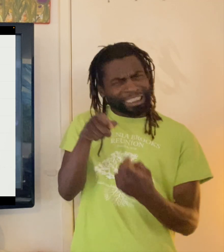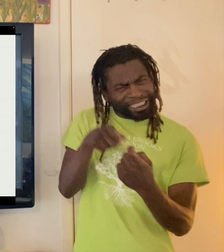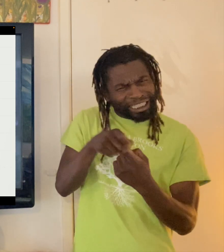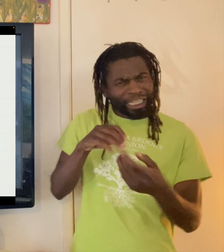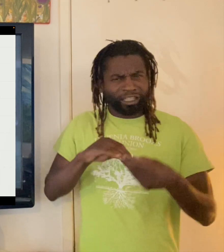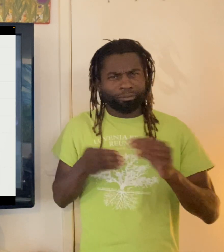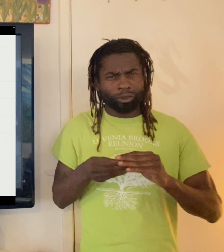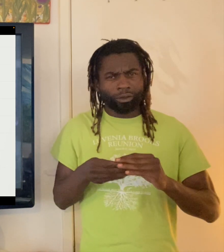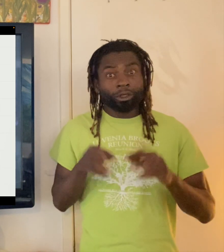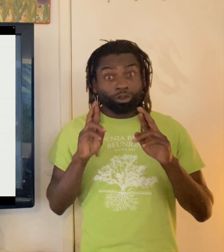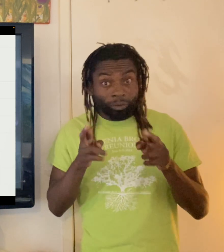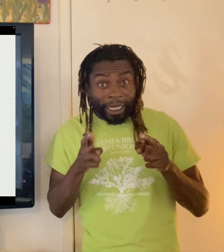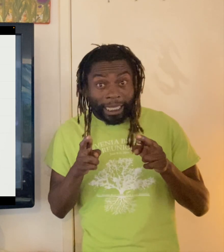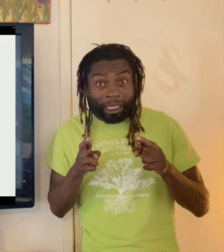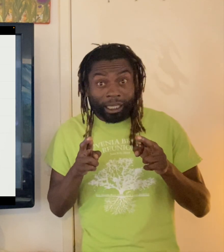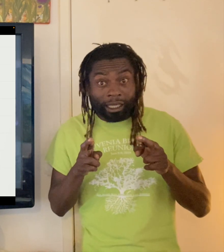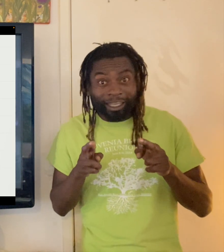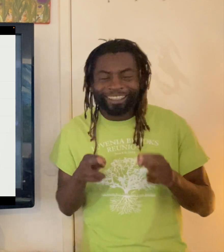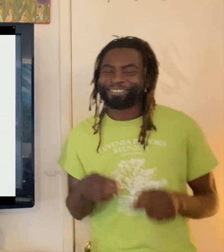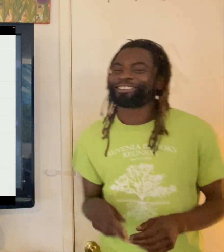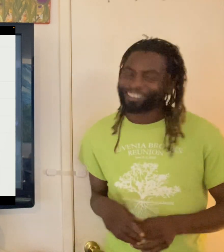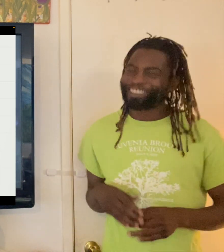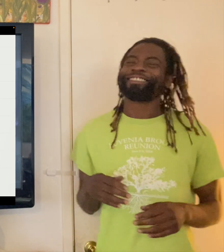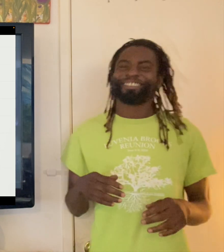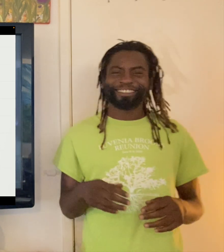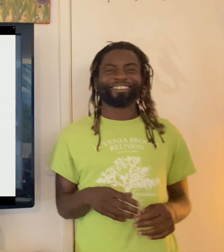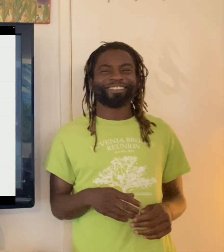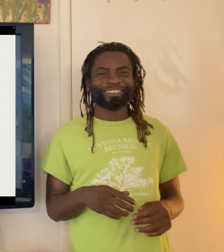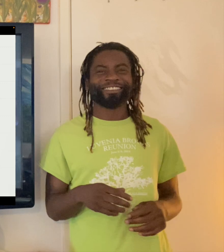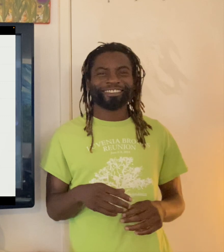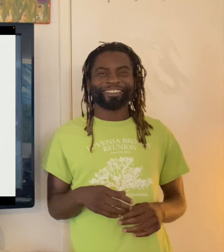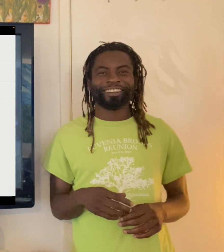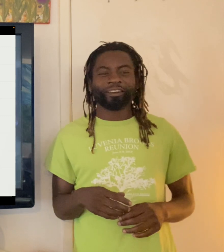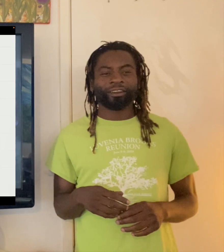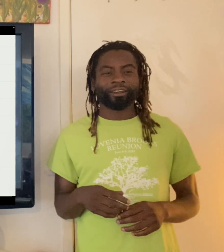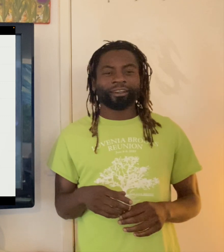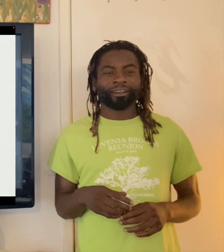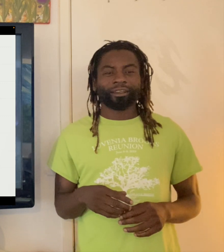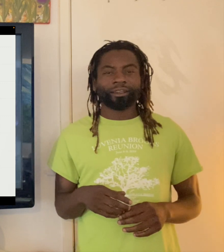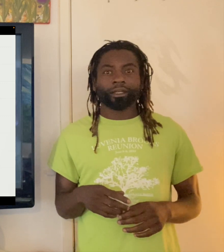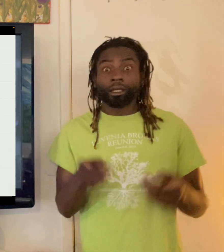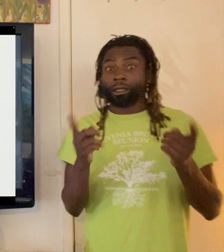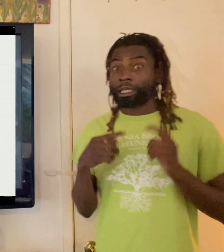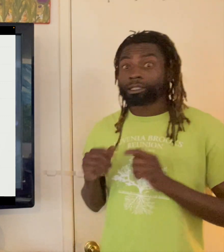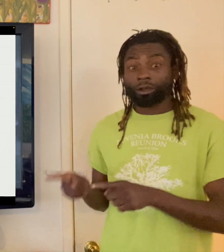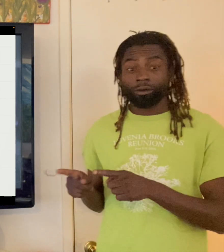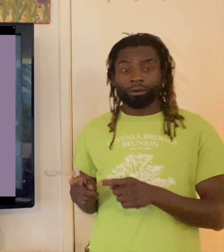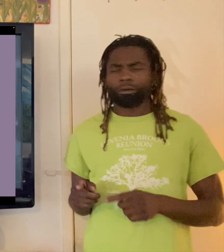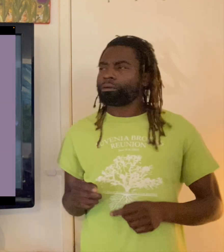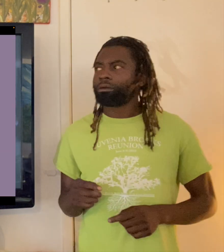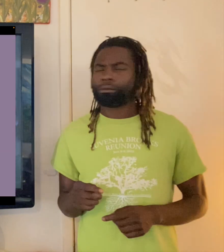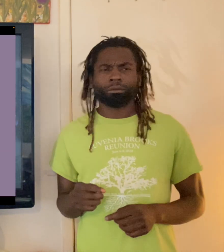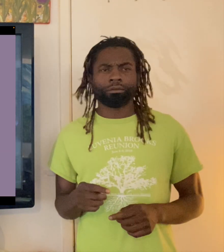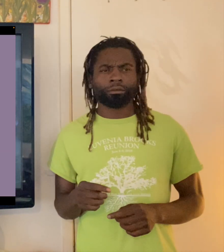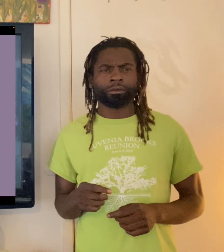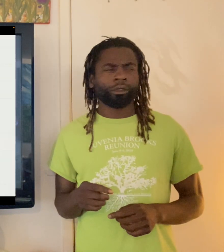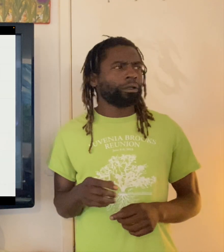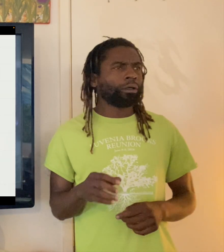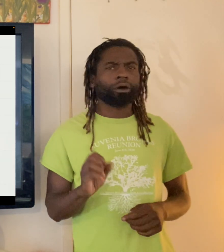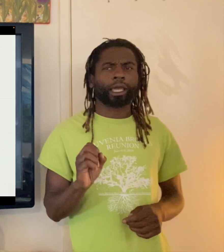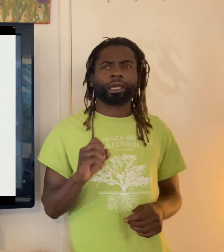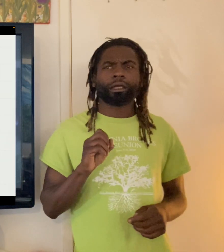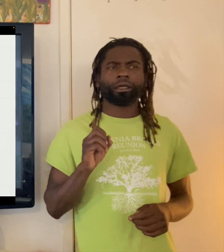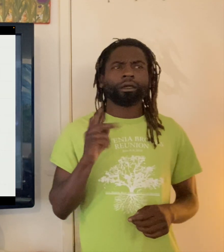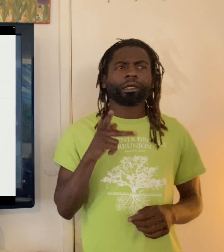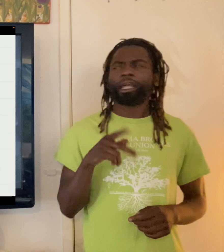bananas. Are you ready to see some bananas? Of course you are! Yay! Here we go.